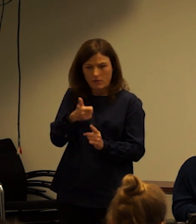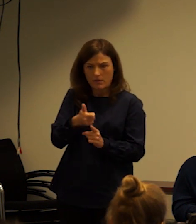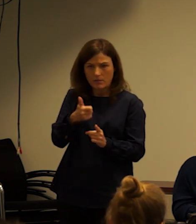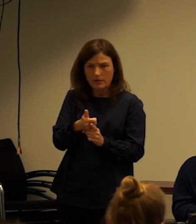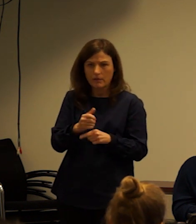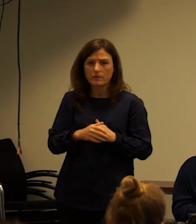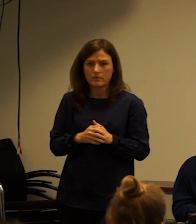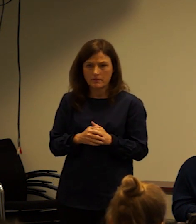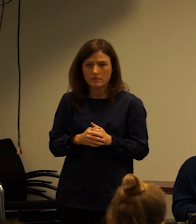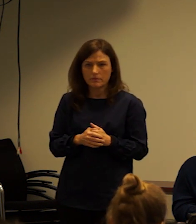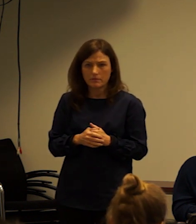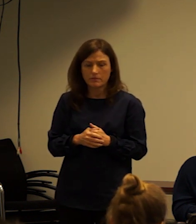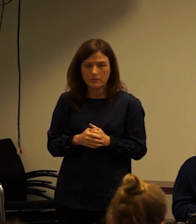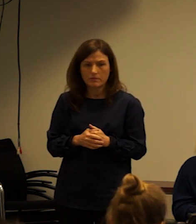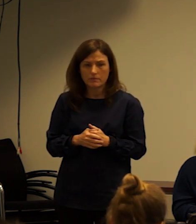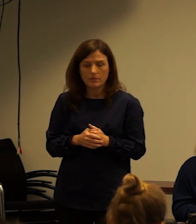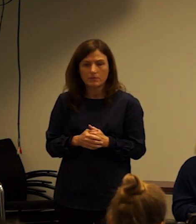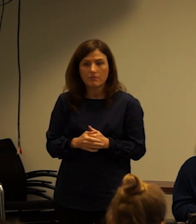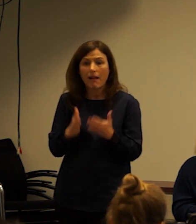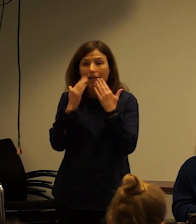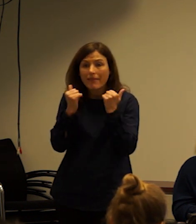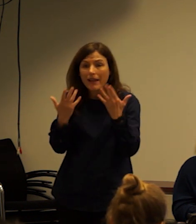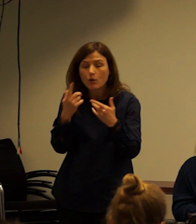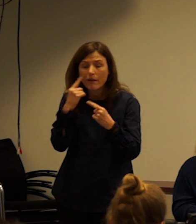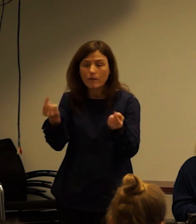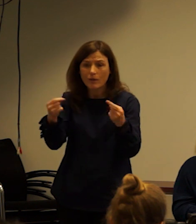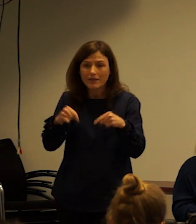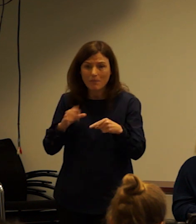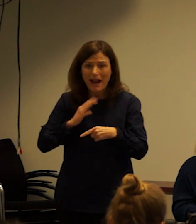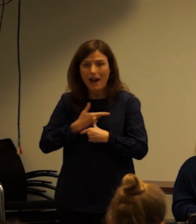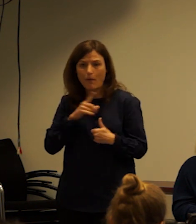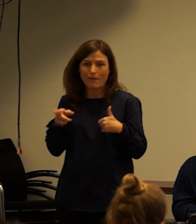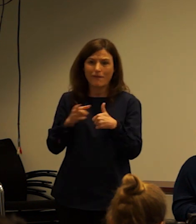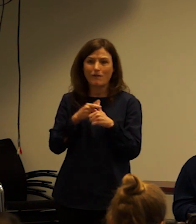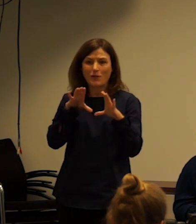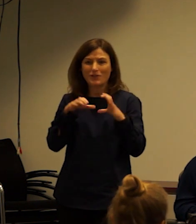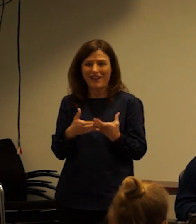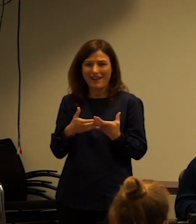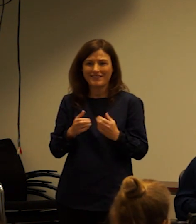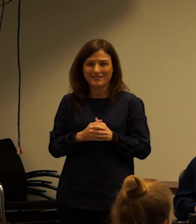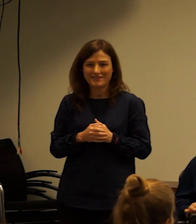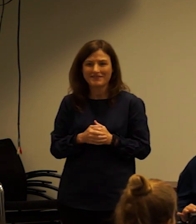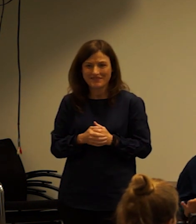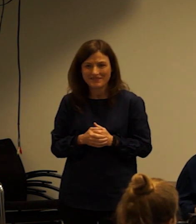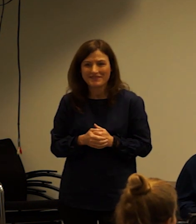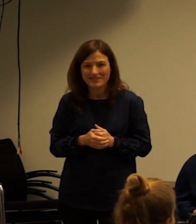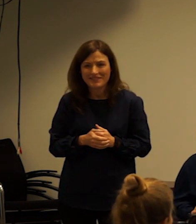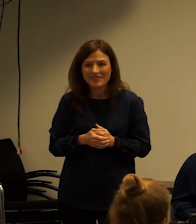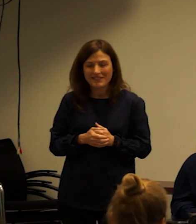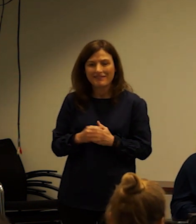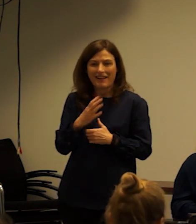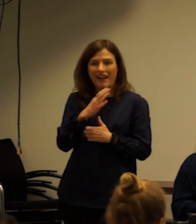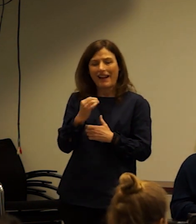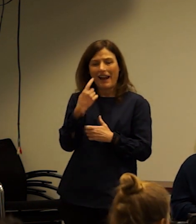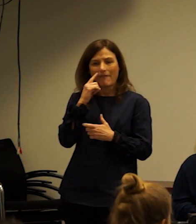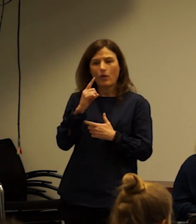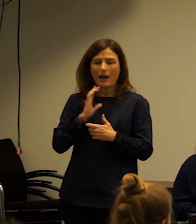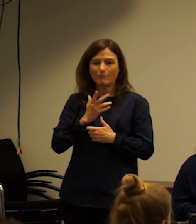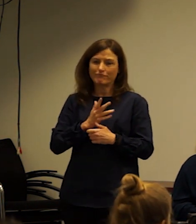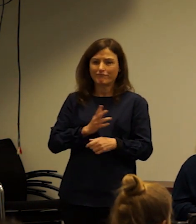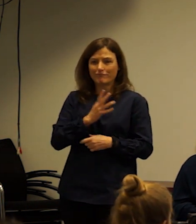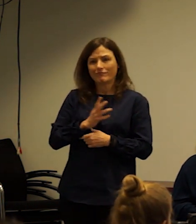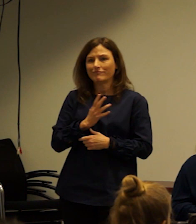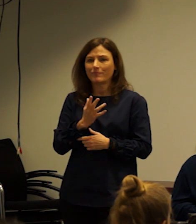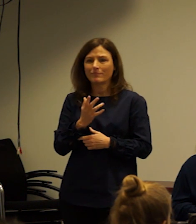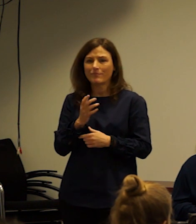themselves. So, thank you for being our inaugural class and for having such